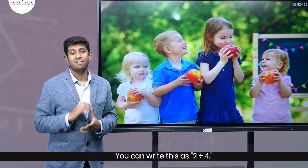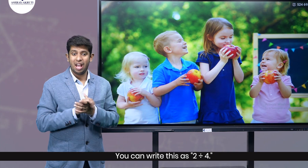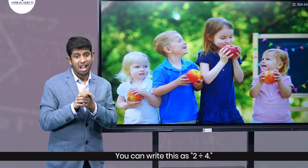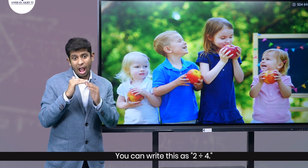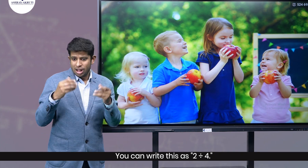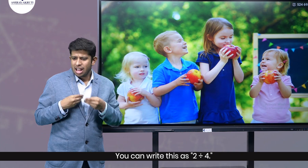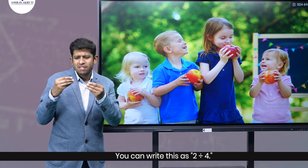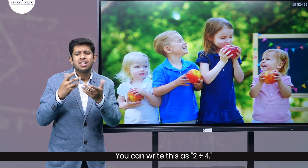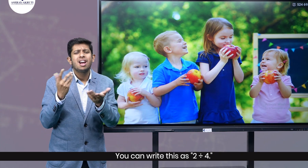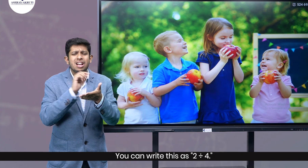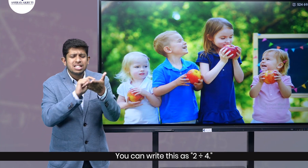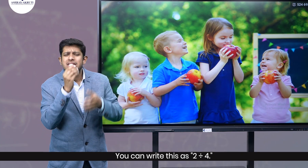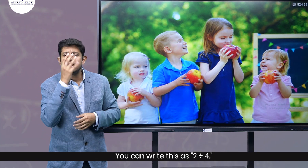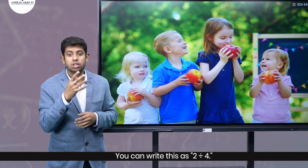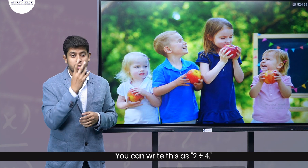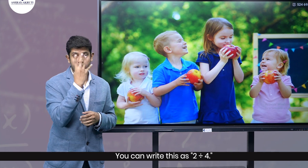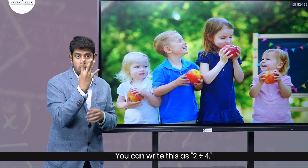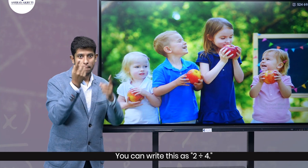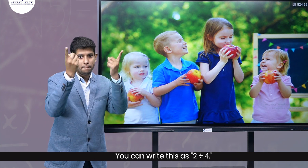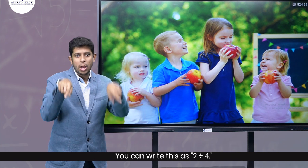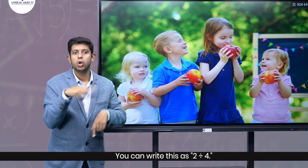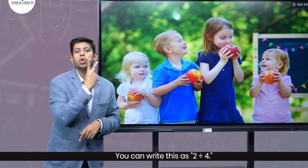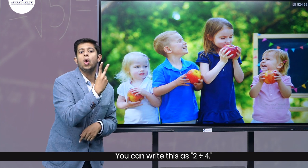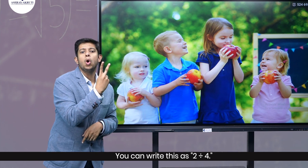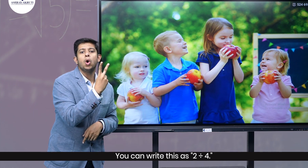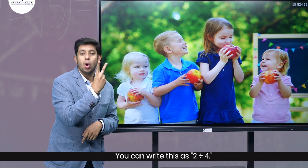You can write this as 2 divided by 4.